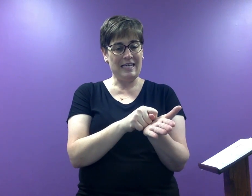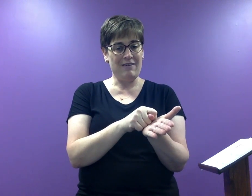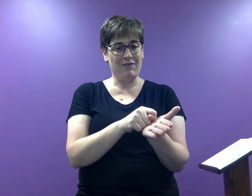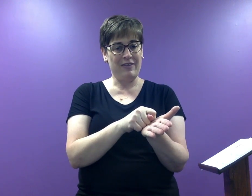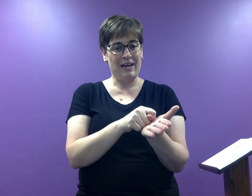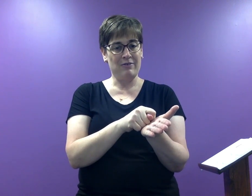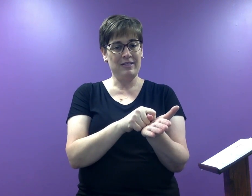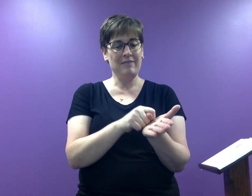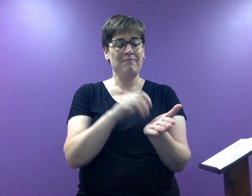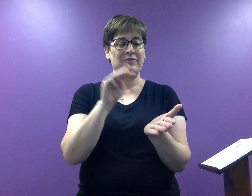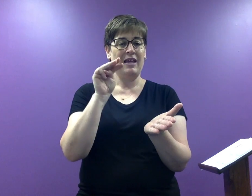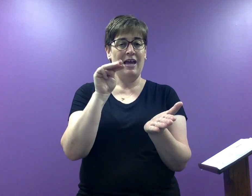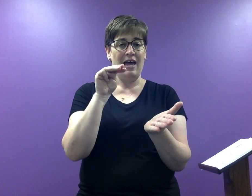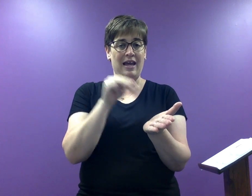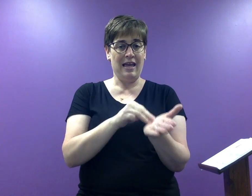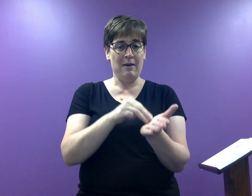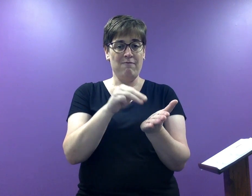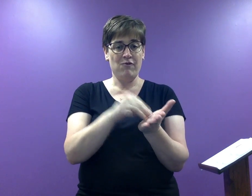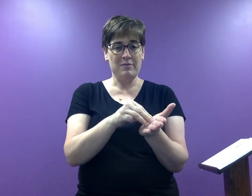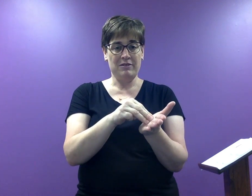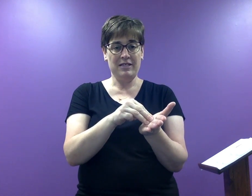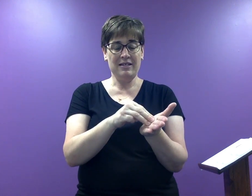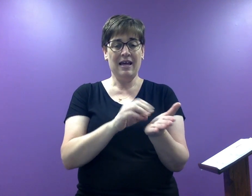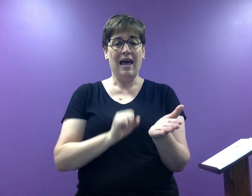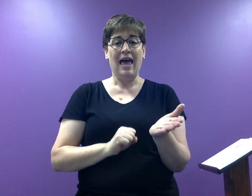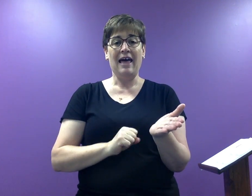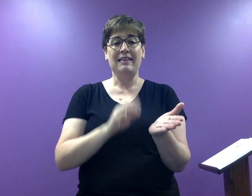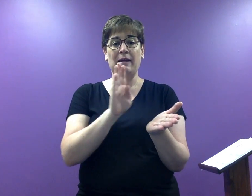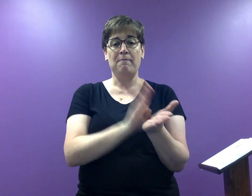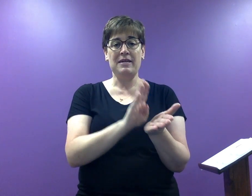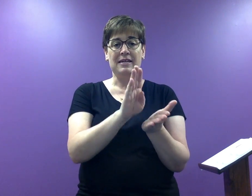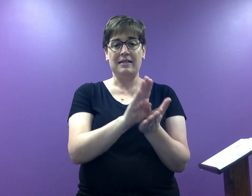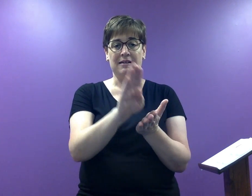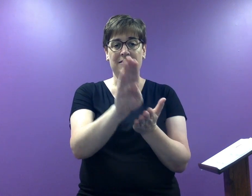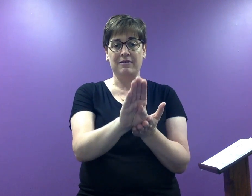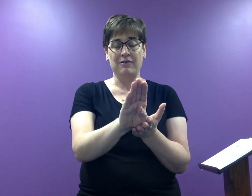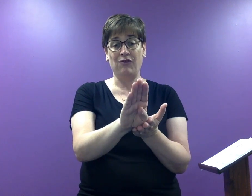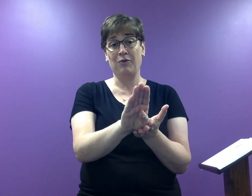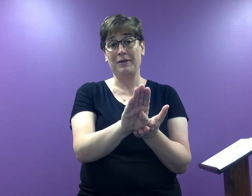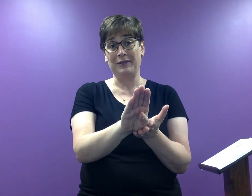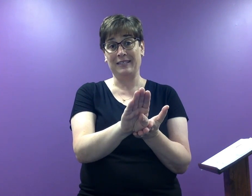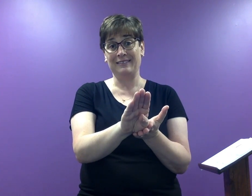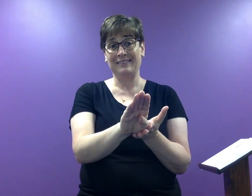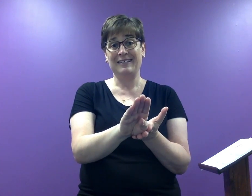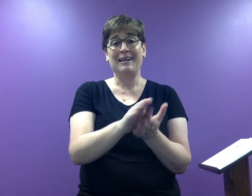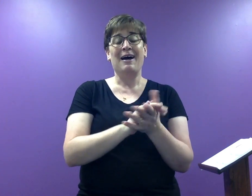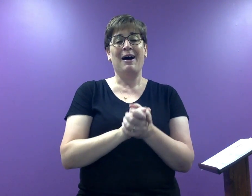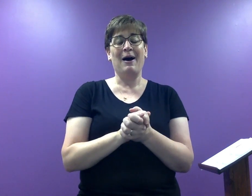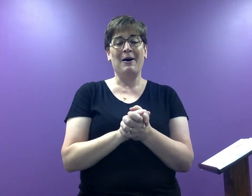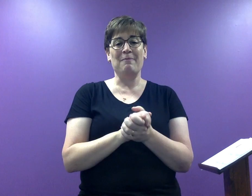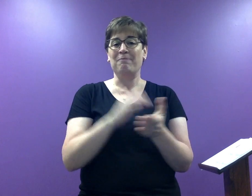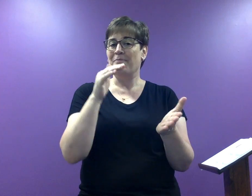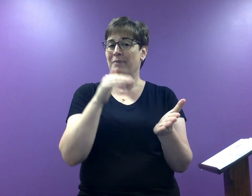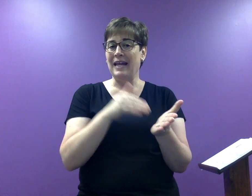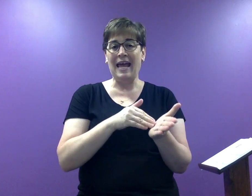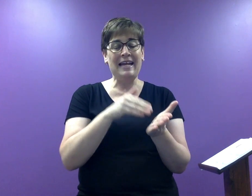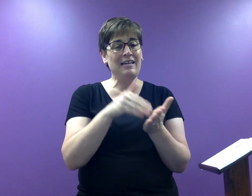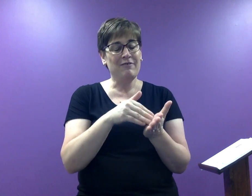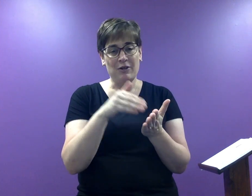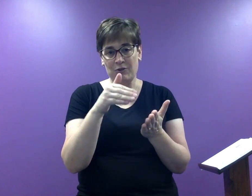for 1,000, an M for million, and then a B for billion. But any of those